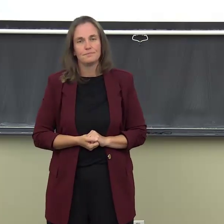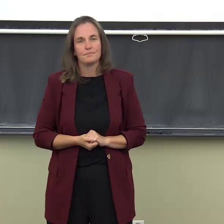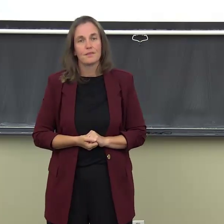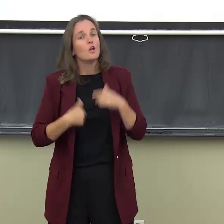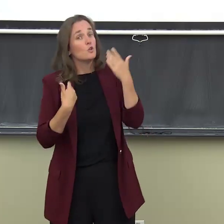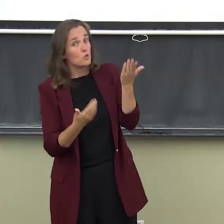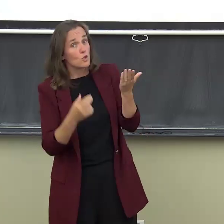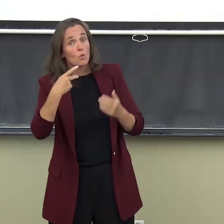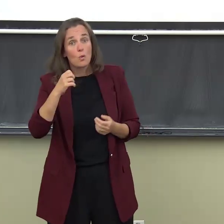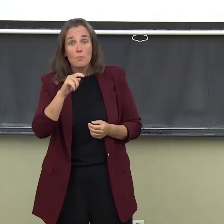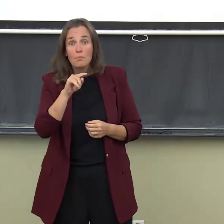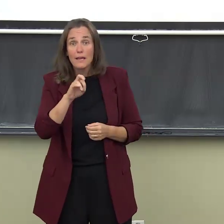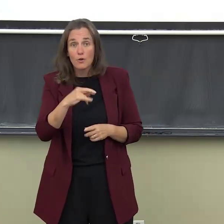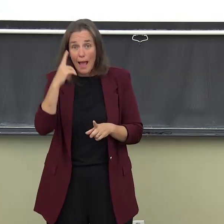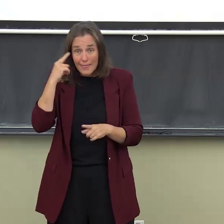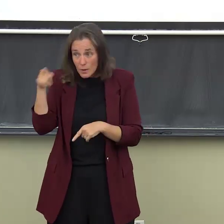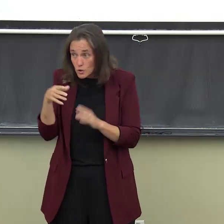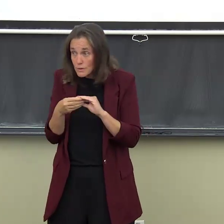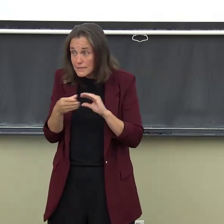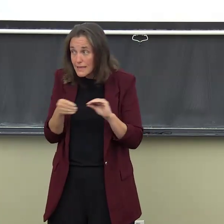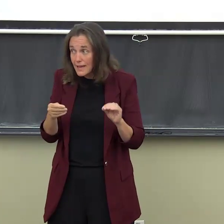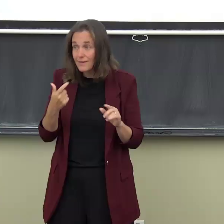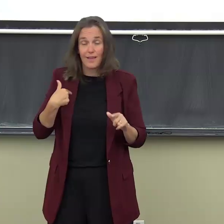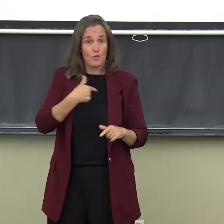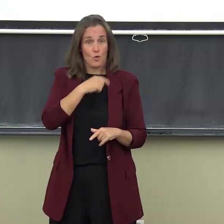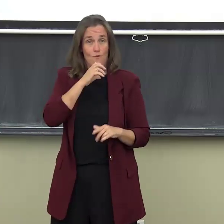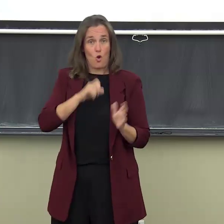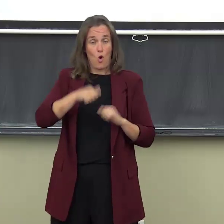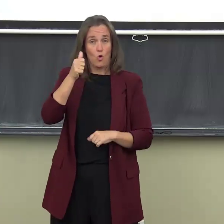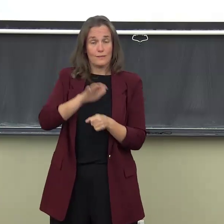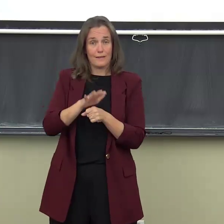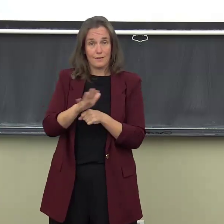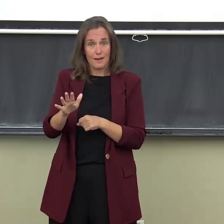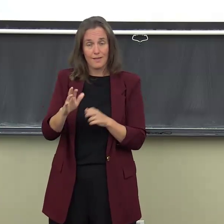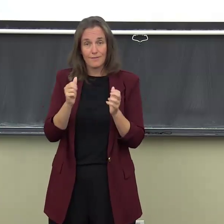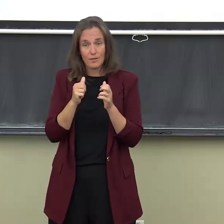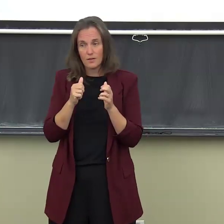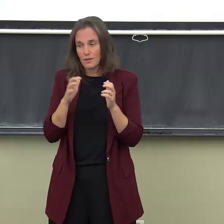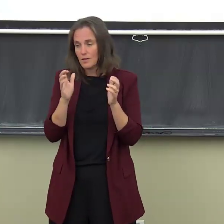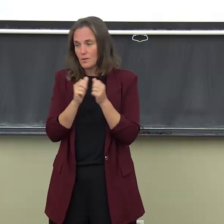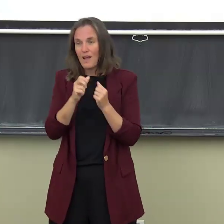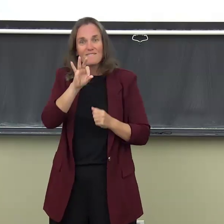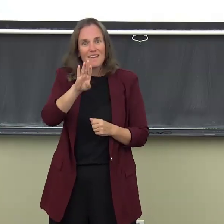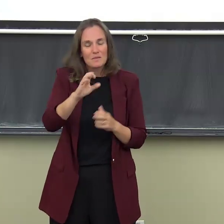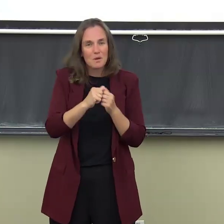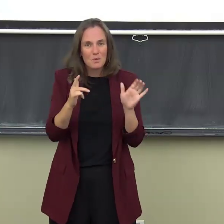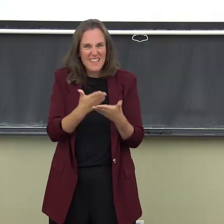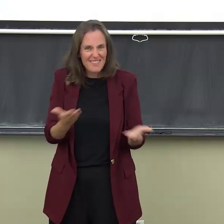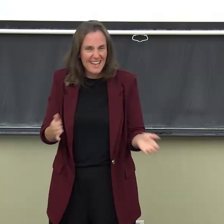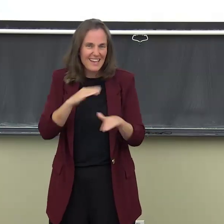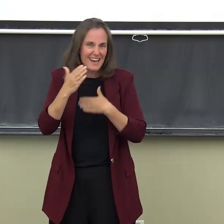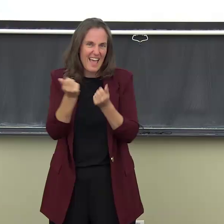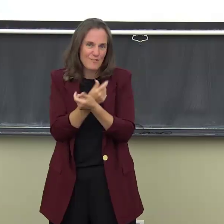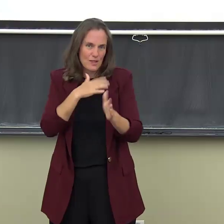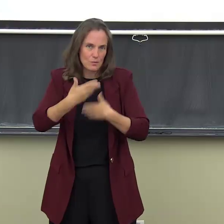So Peter, I think what you were saying, those of us who are old enough to remember when Netscape was the thing and everything was going to be. Is this